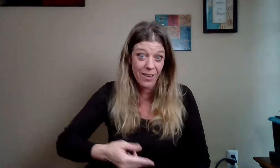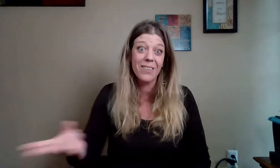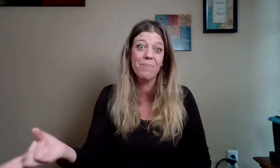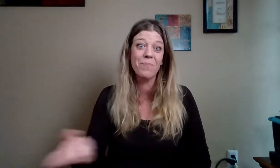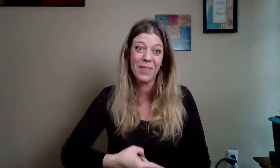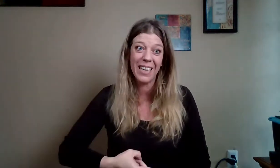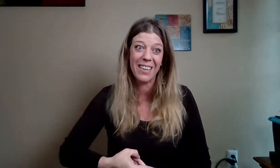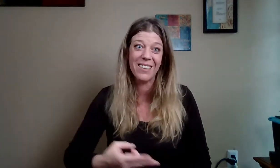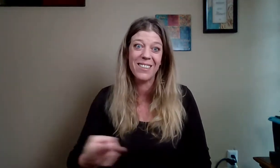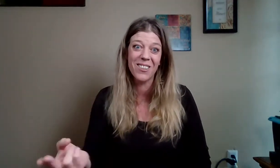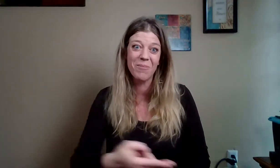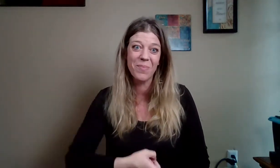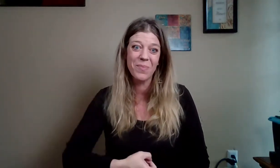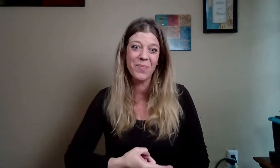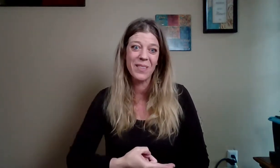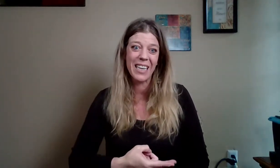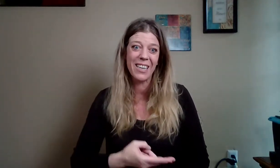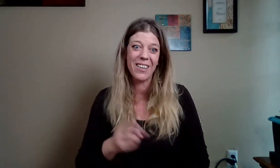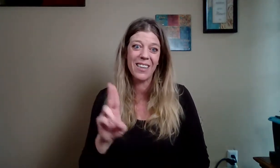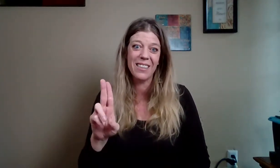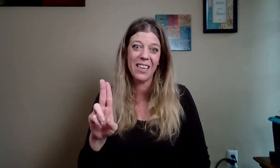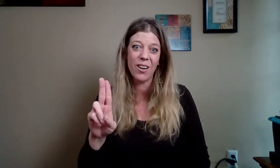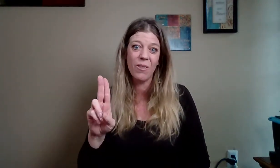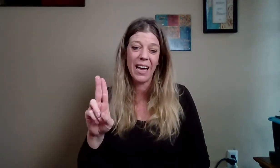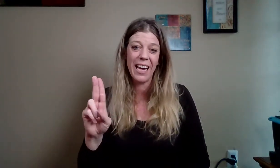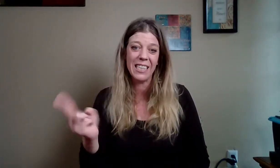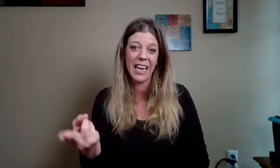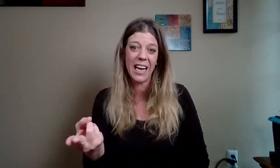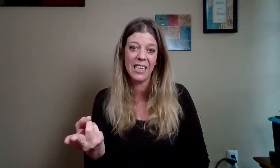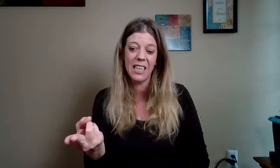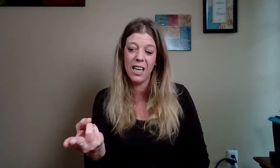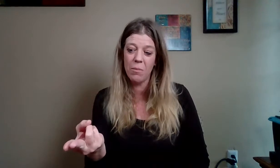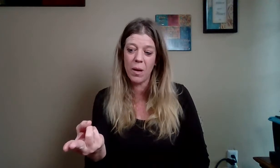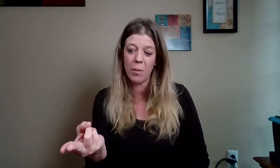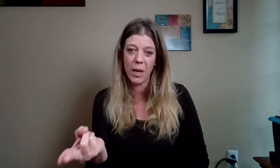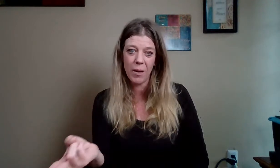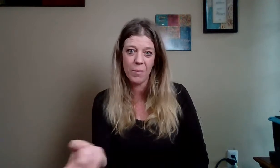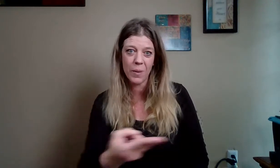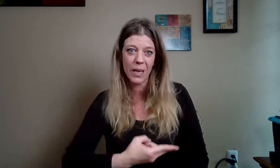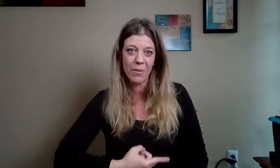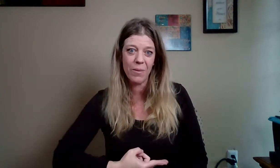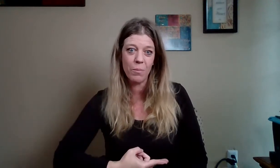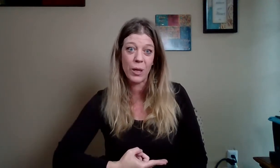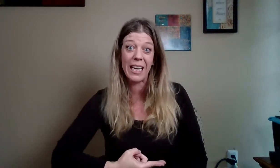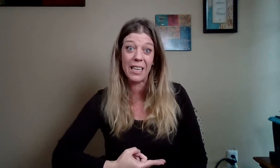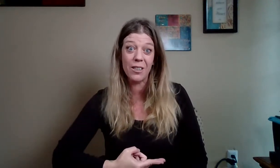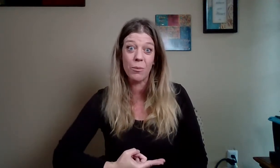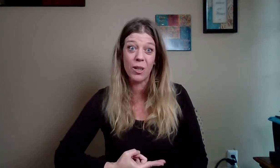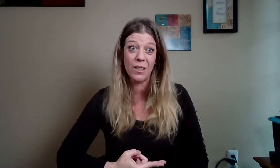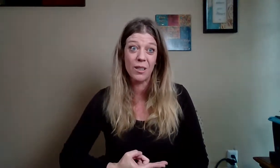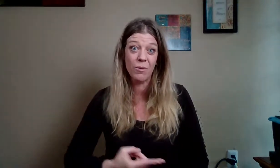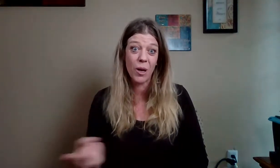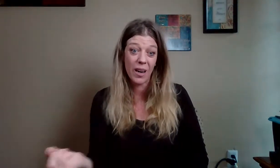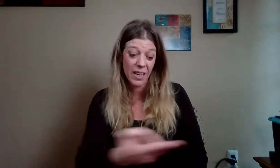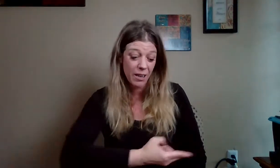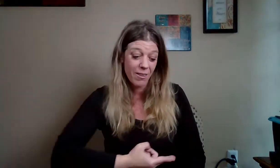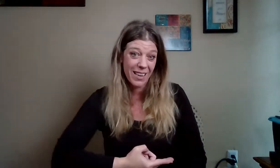here, here, here. So H hand, palm up, bring it in towards you, arc it